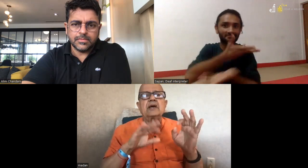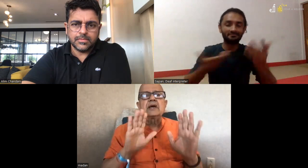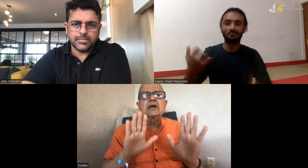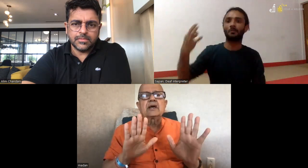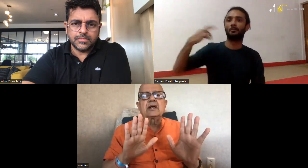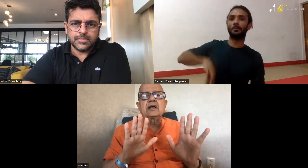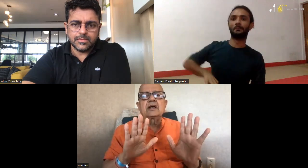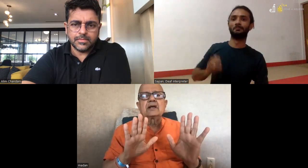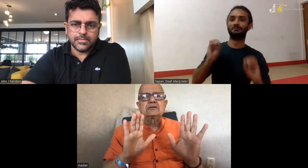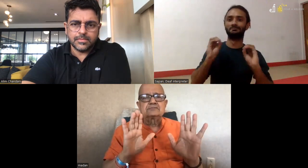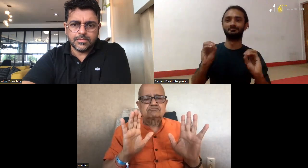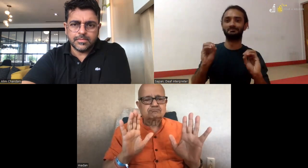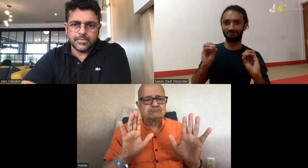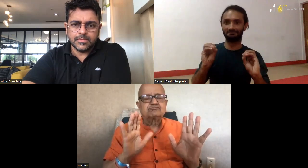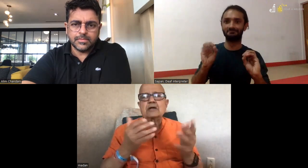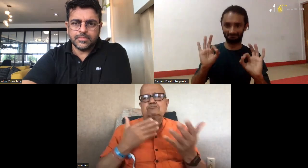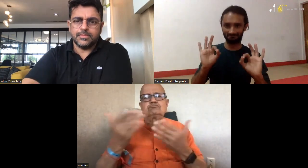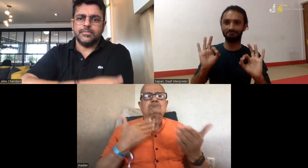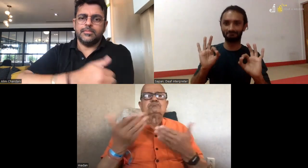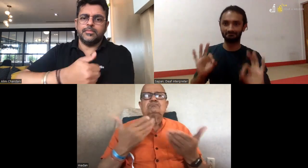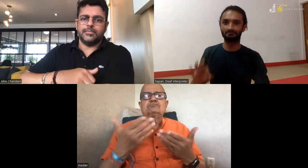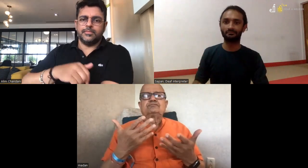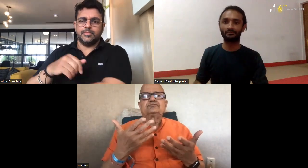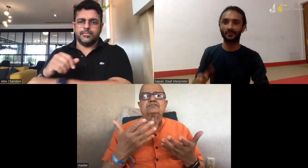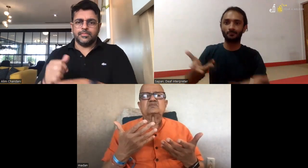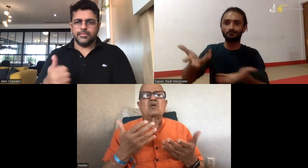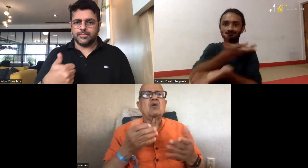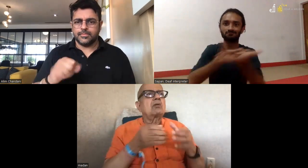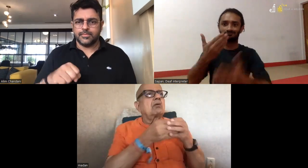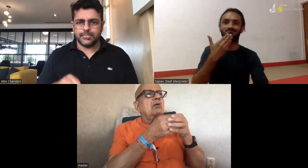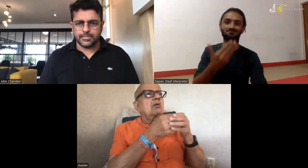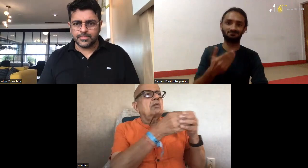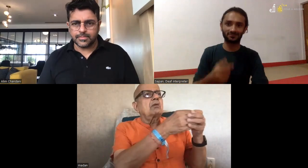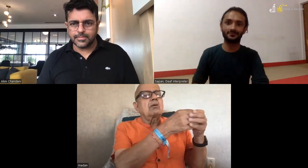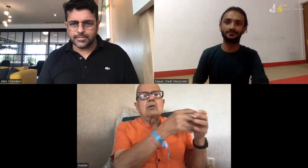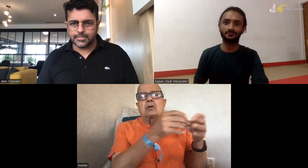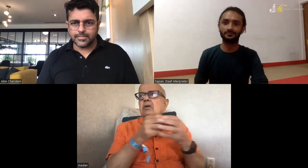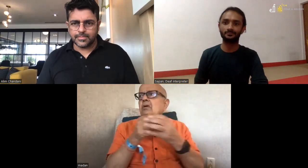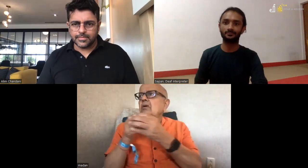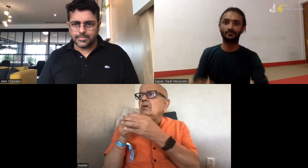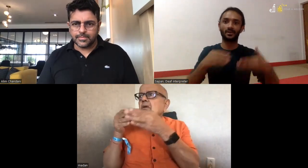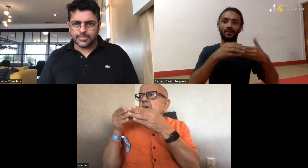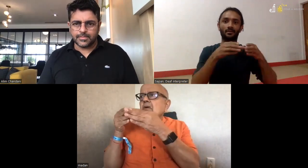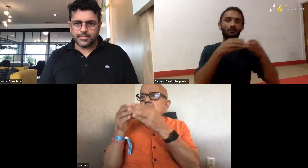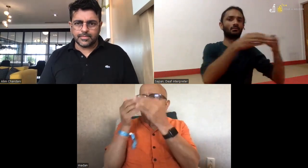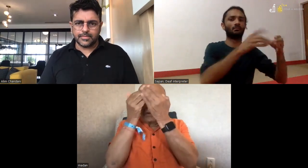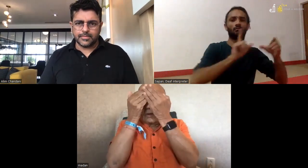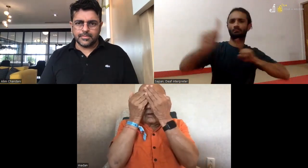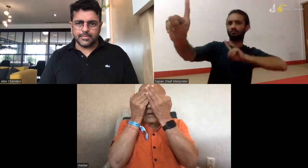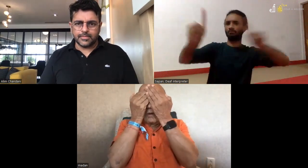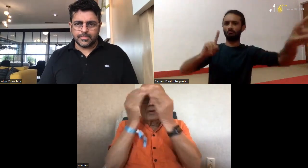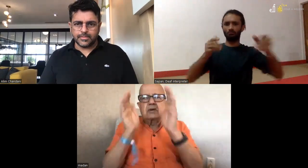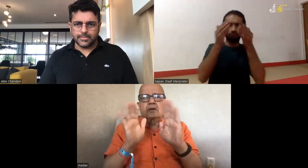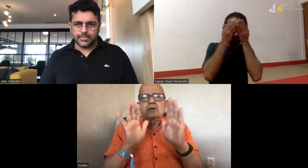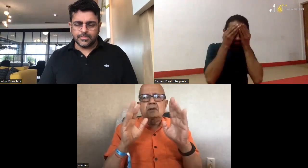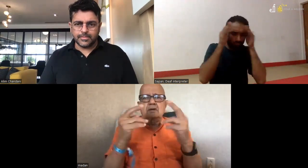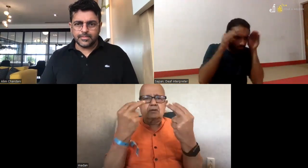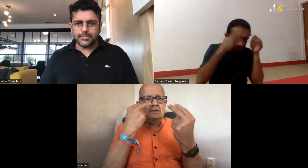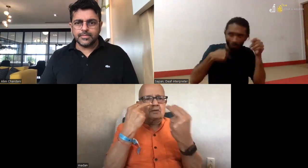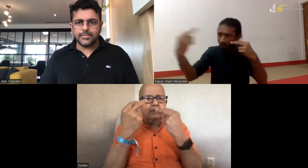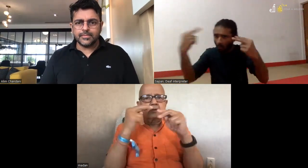who would actually be wanting to go ahead and do this? It's you guys. You, all of you, all on this call. You must